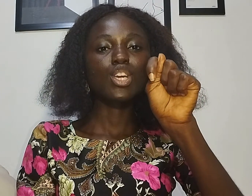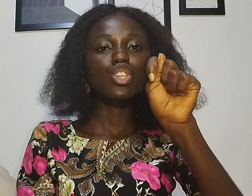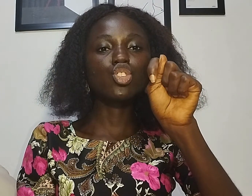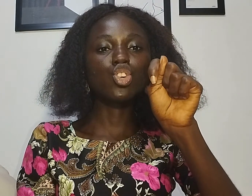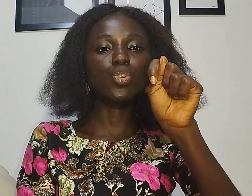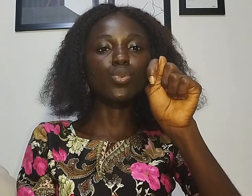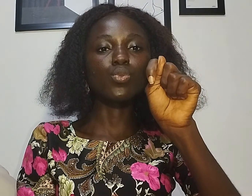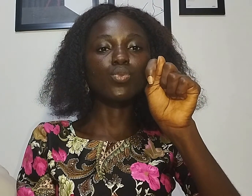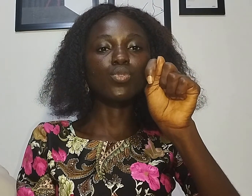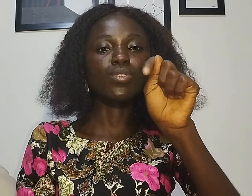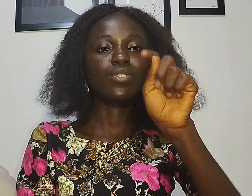U.